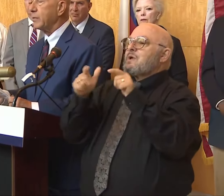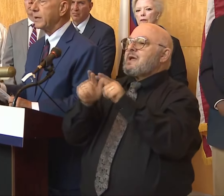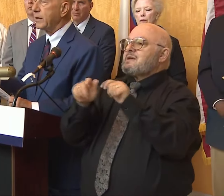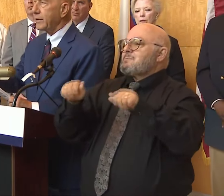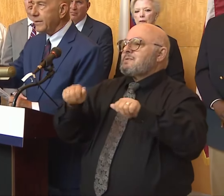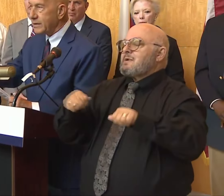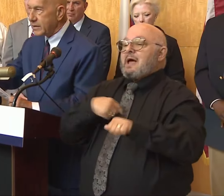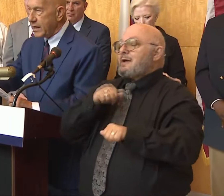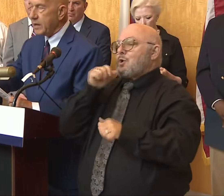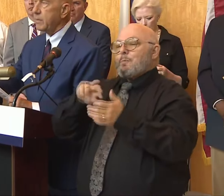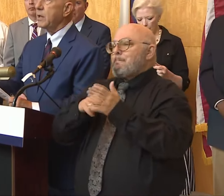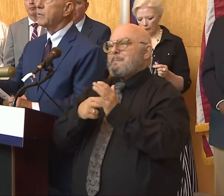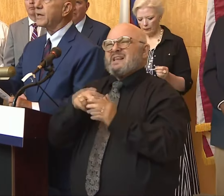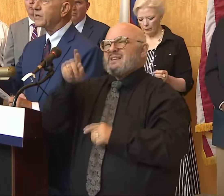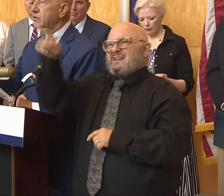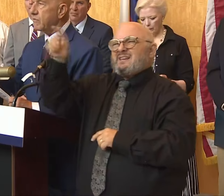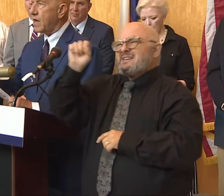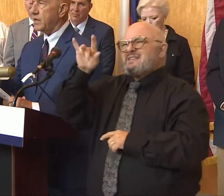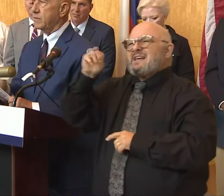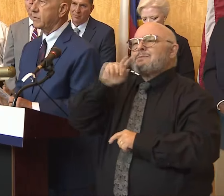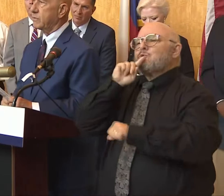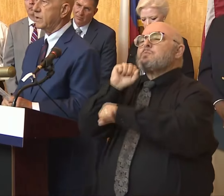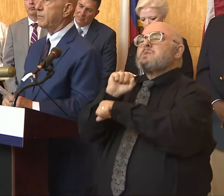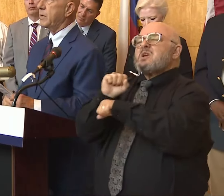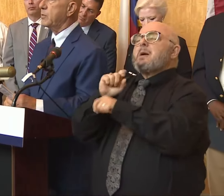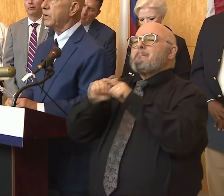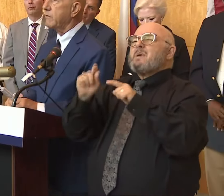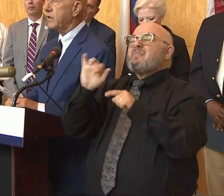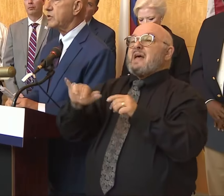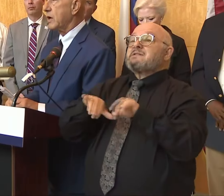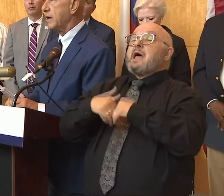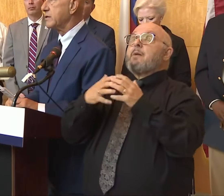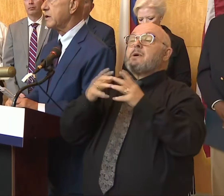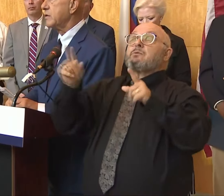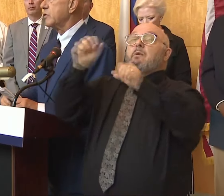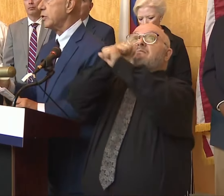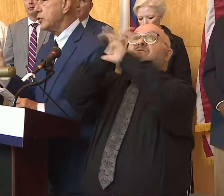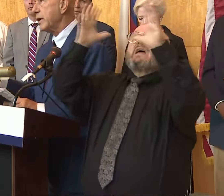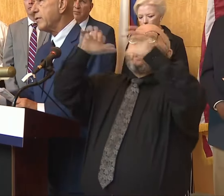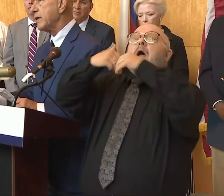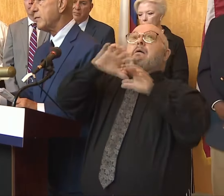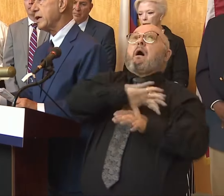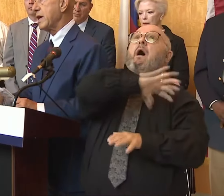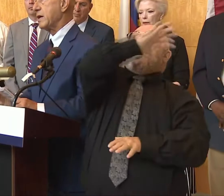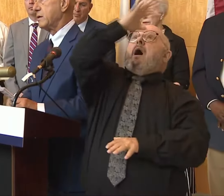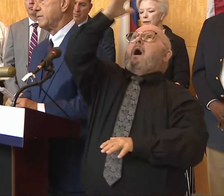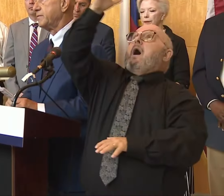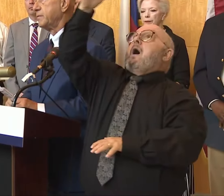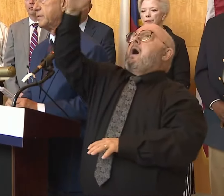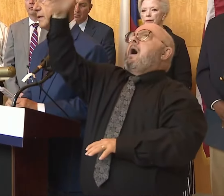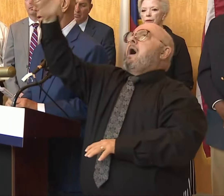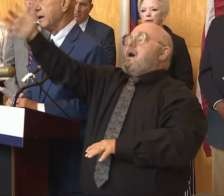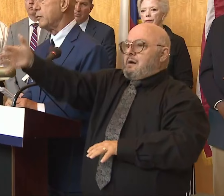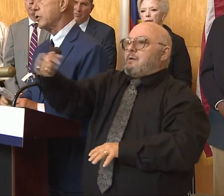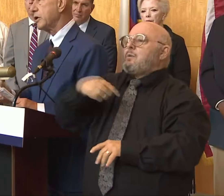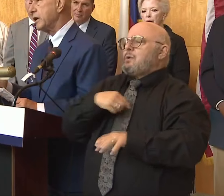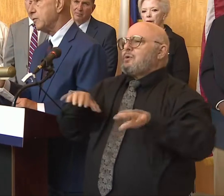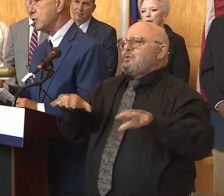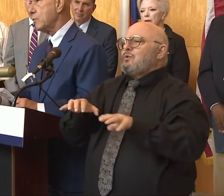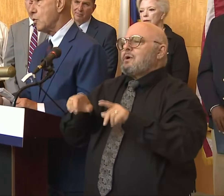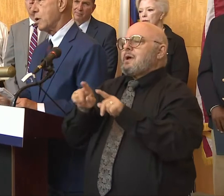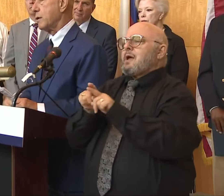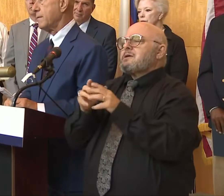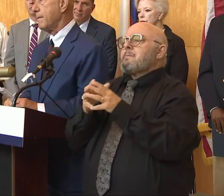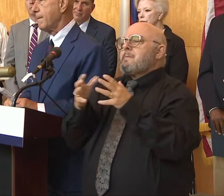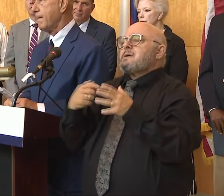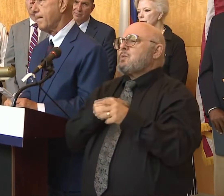and I don't mean literally the stadium, but that's the volume that people can visualize. So we're doing everything we can, and we're going to keep